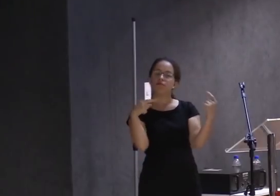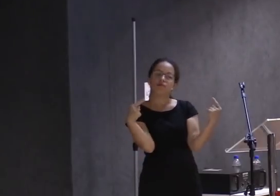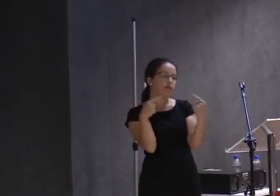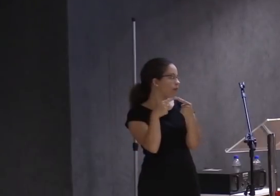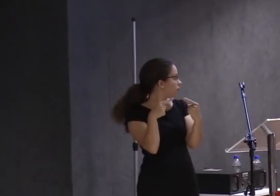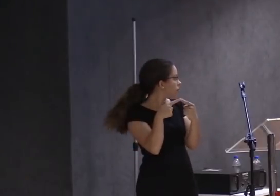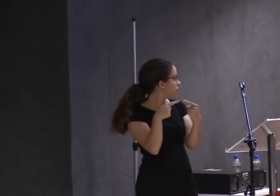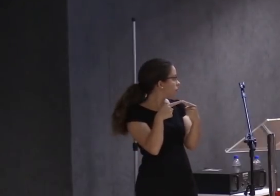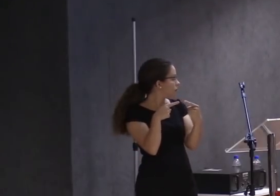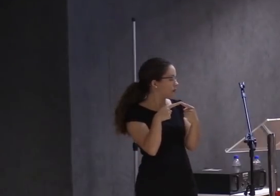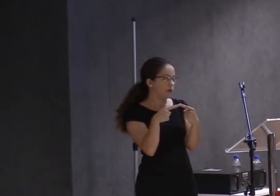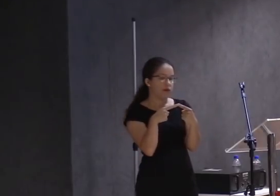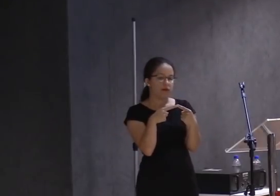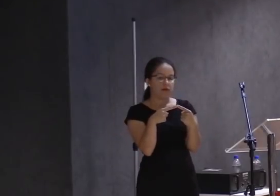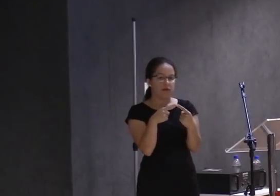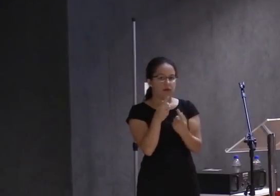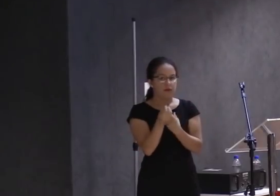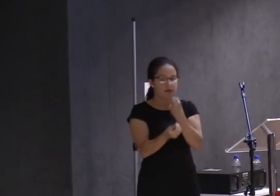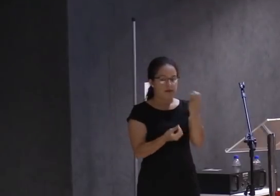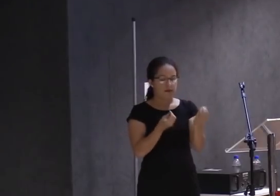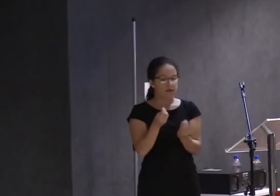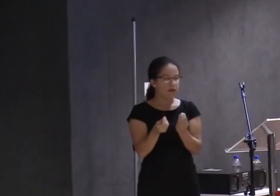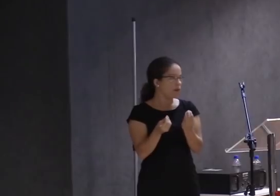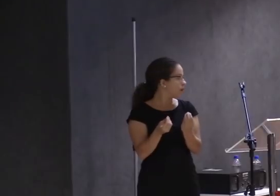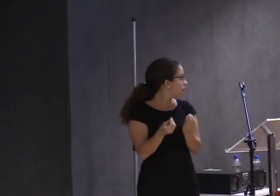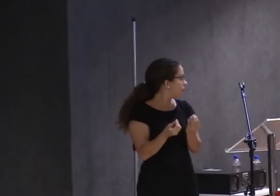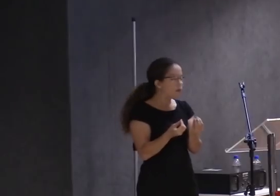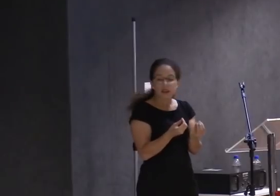de da parte